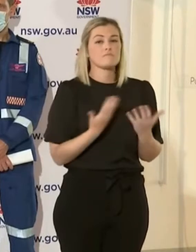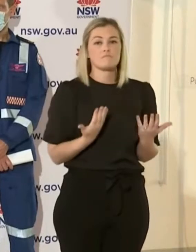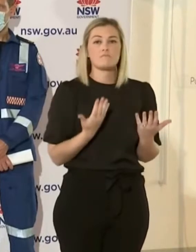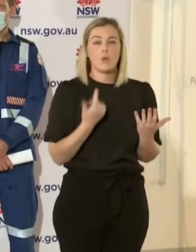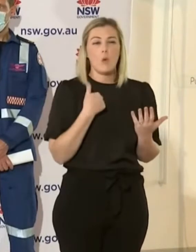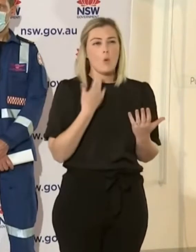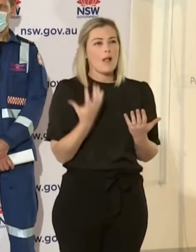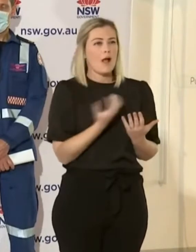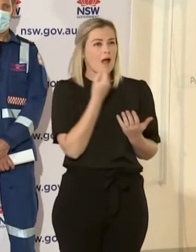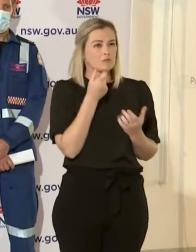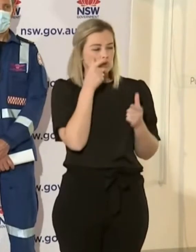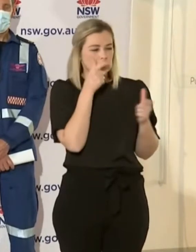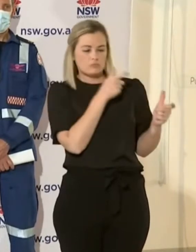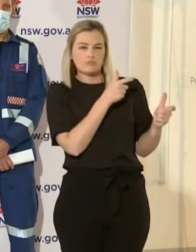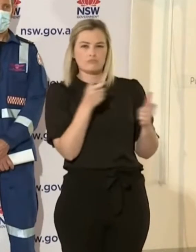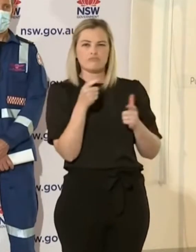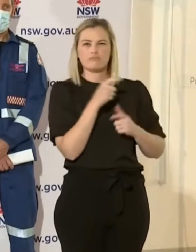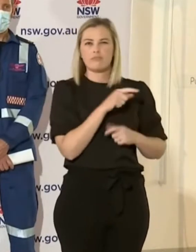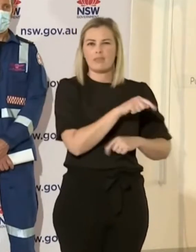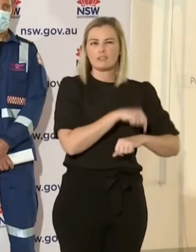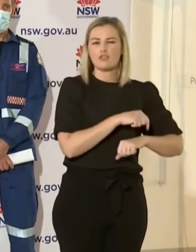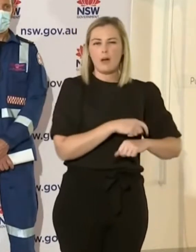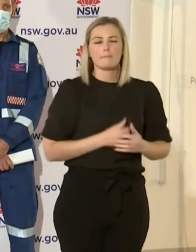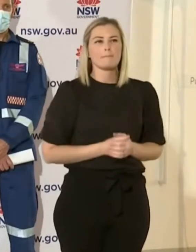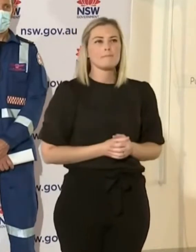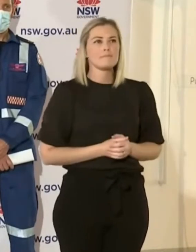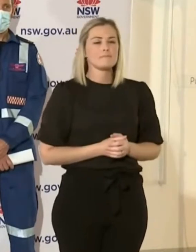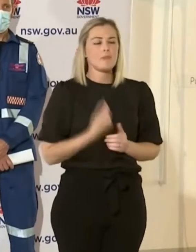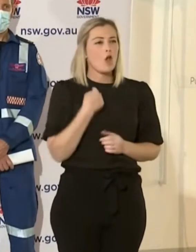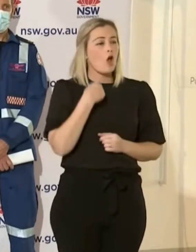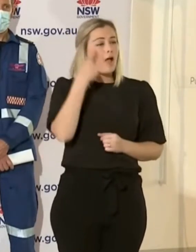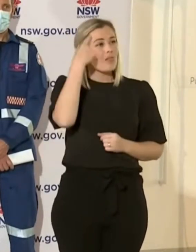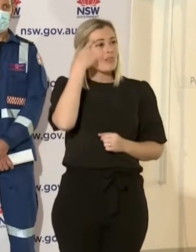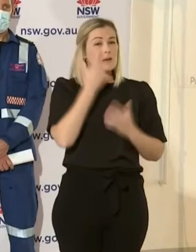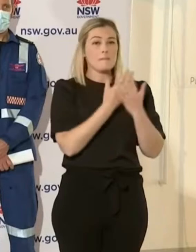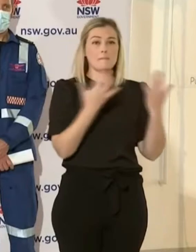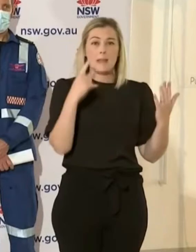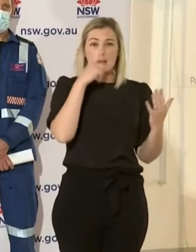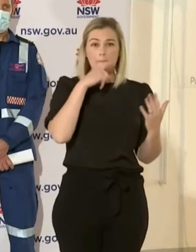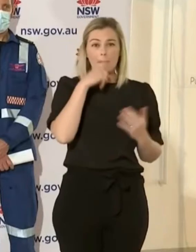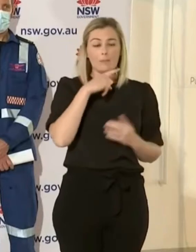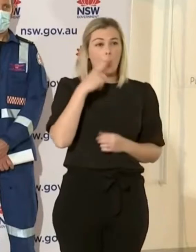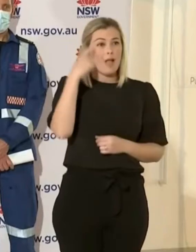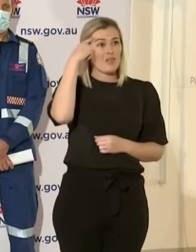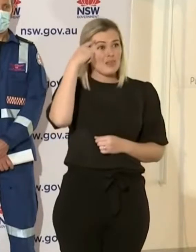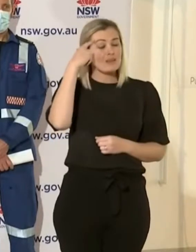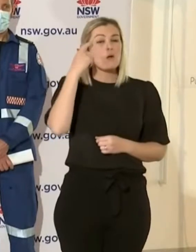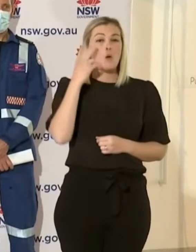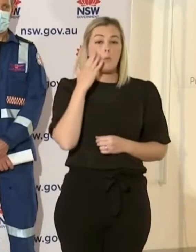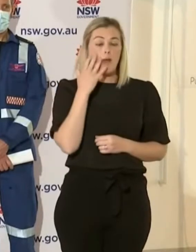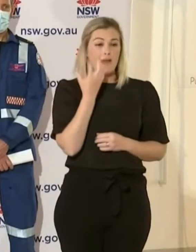right now, I think sometimes the media have thought that we have that health has always called out every particular